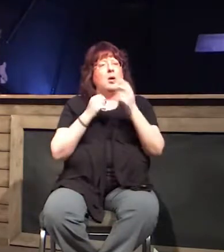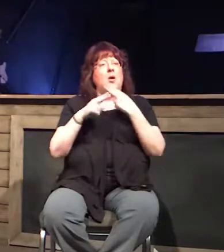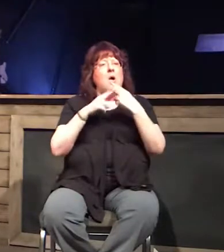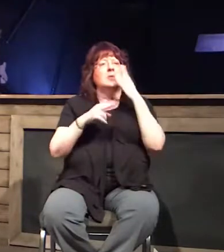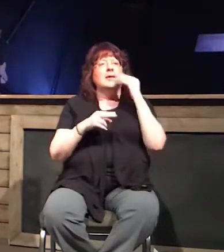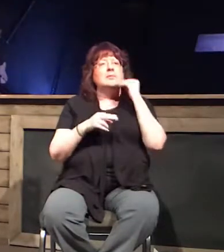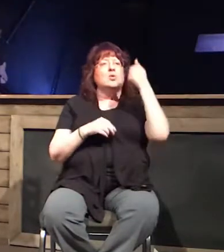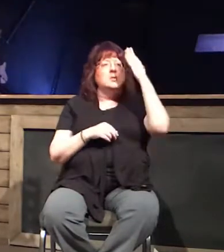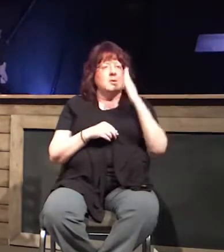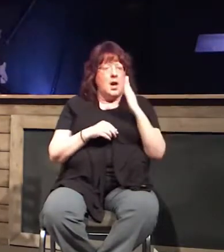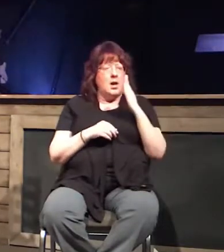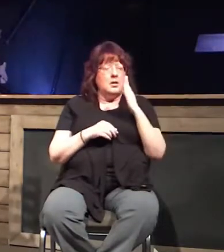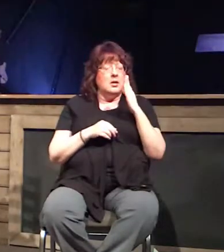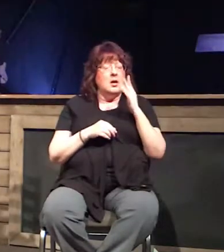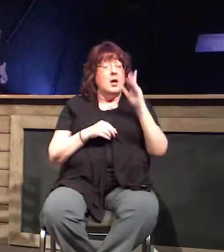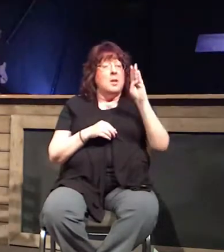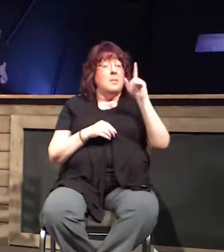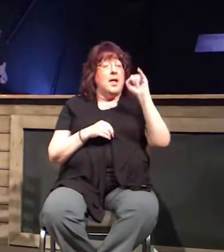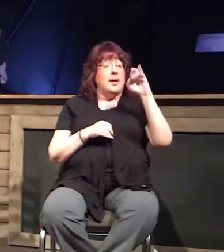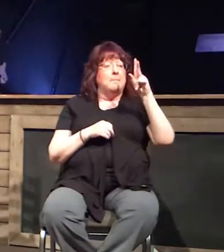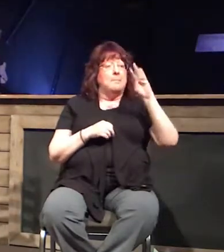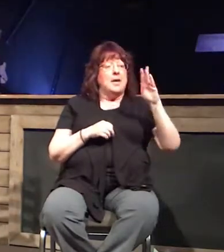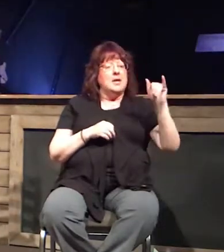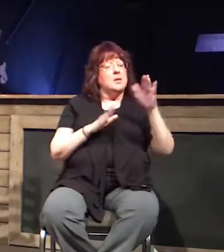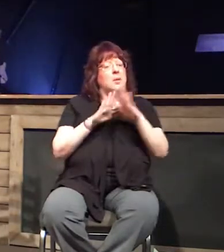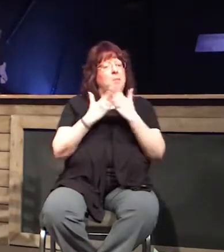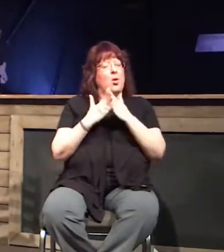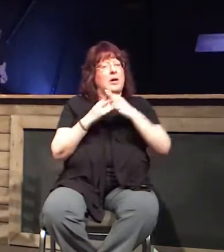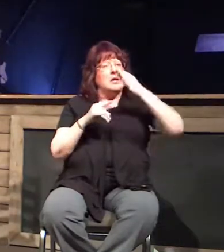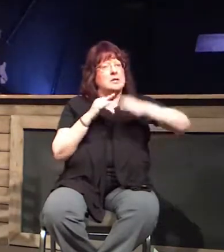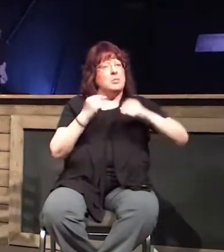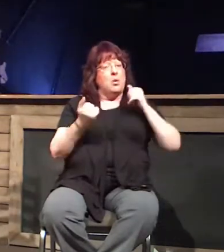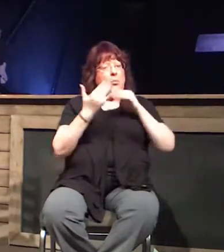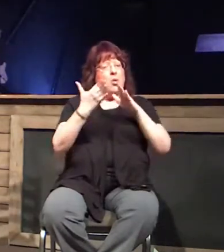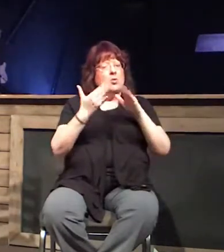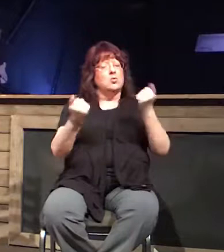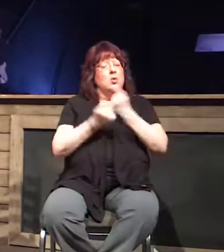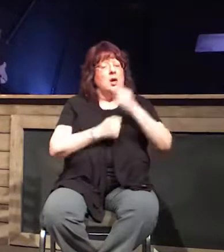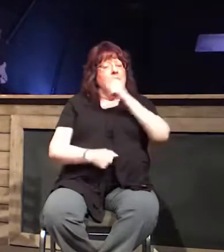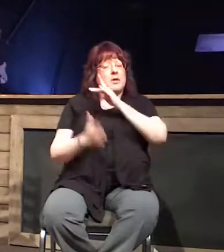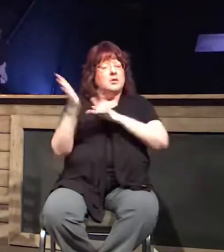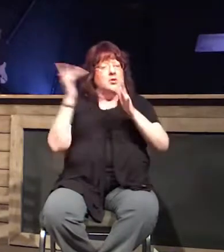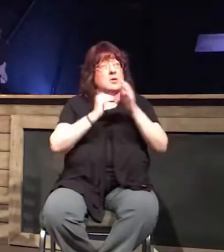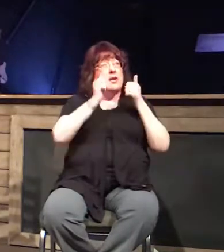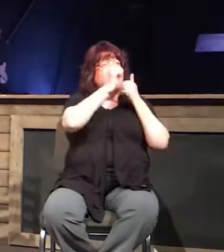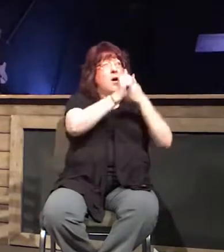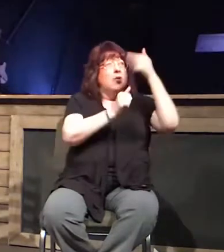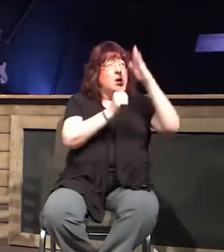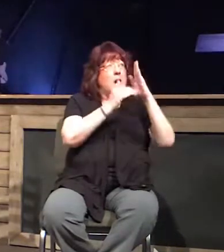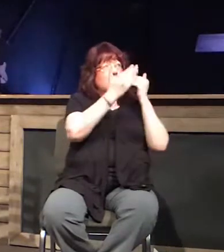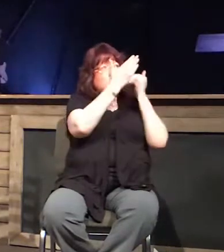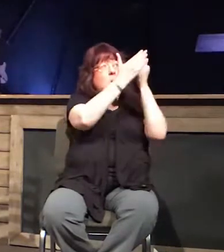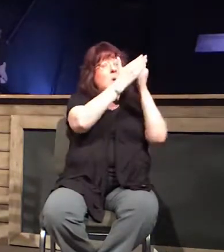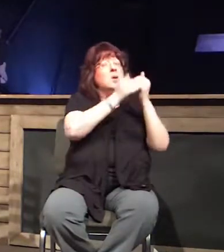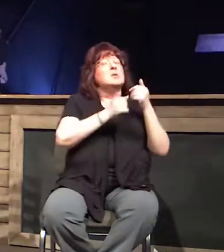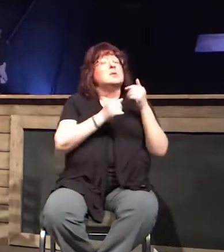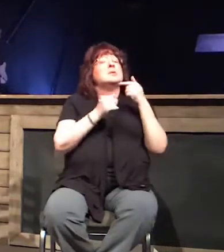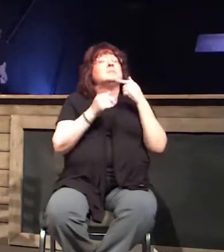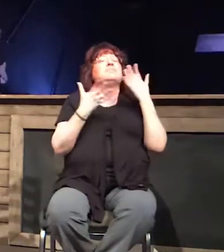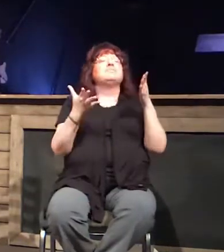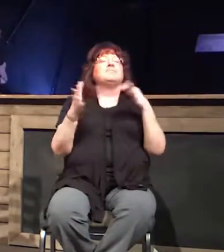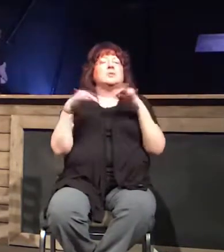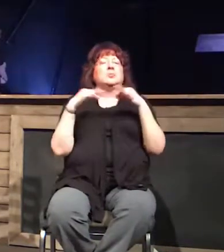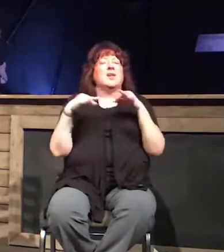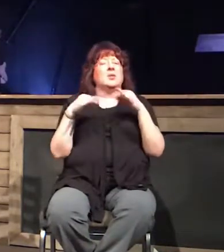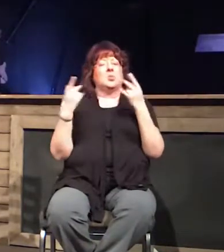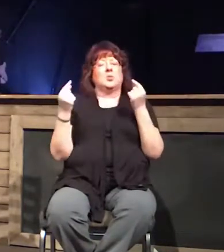called Experiencing God. In Blackaby's book, he had a very, very simple approach to loving Jesus and following God closely. And he simply said this. He